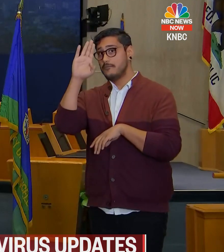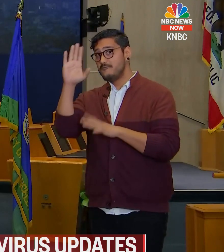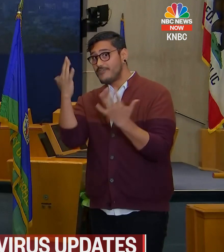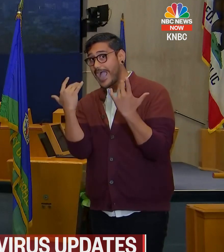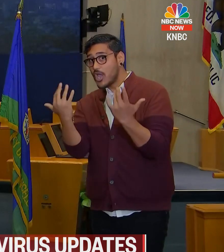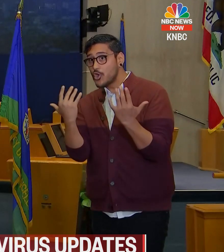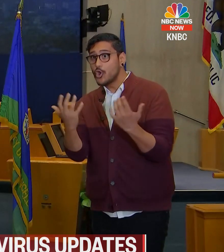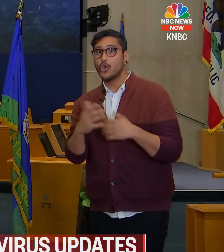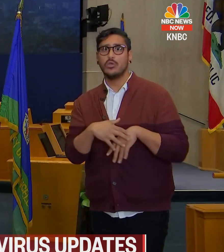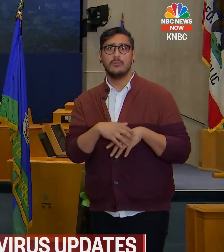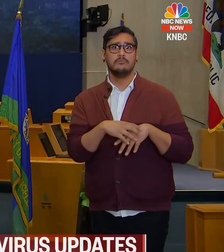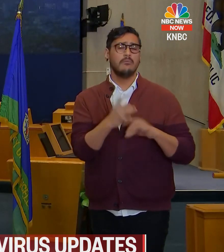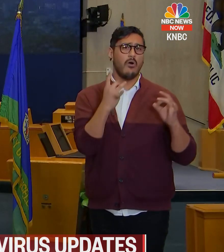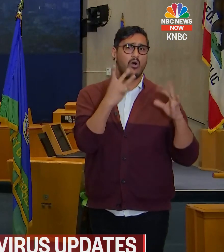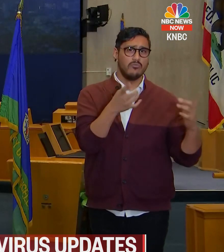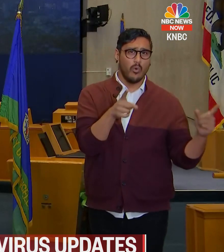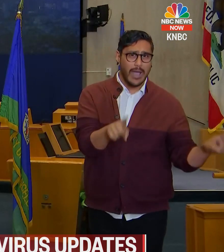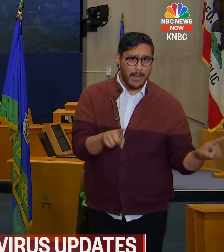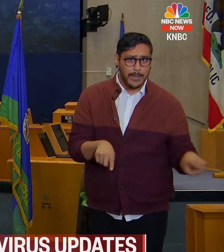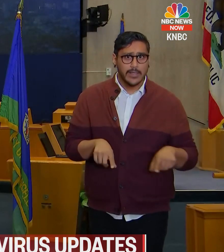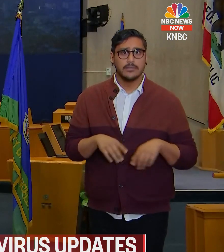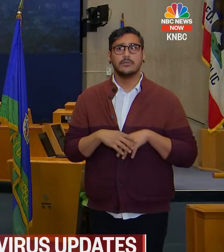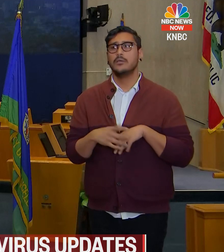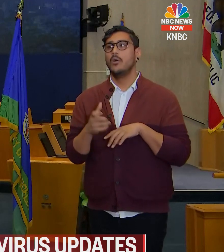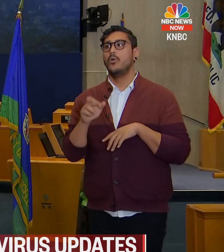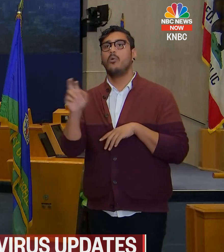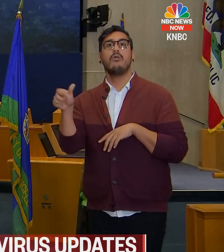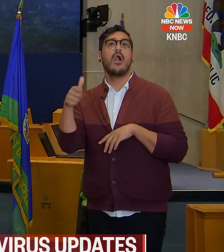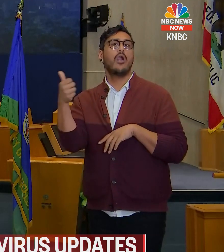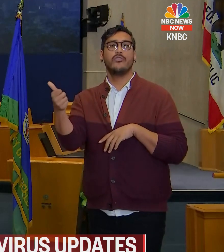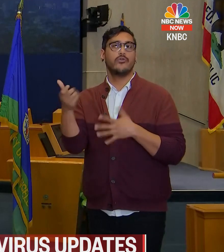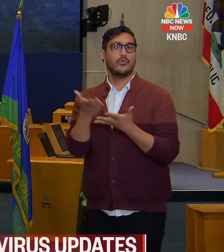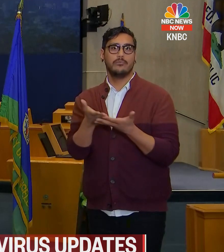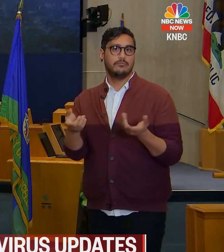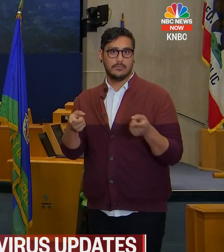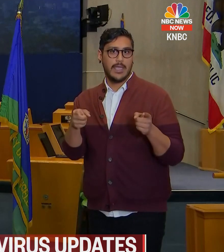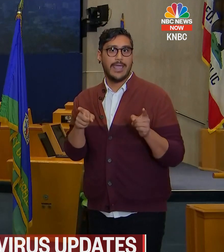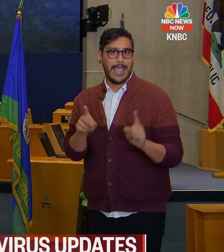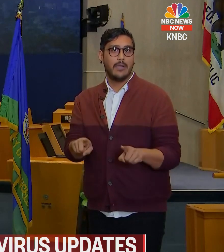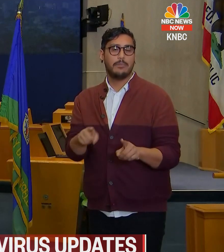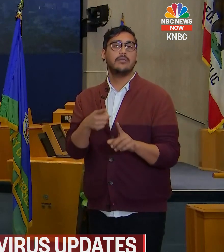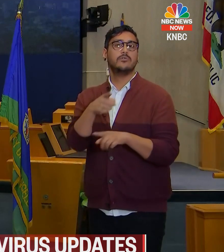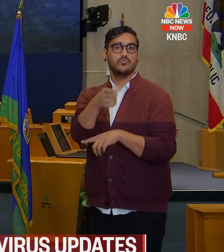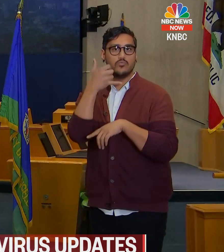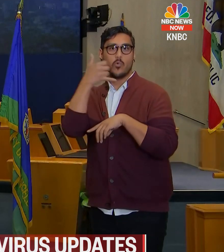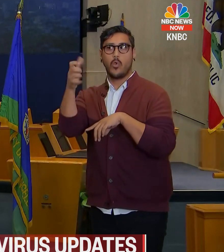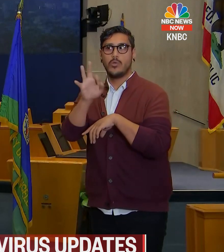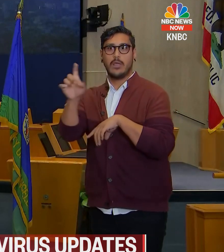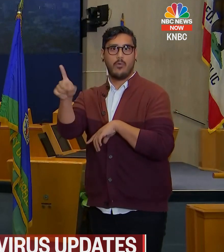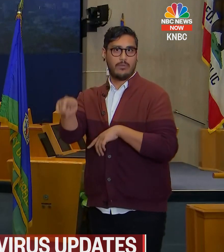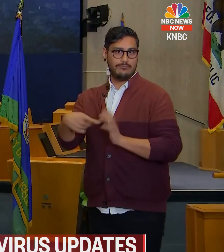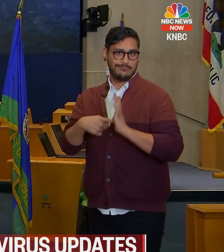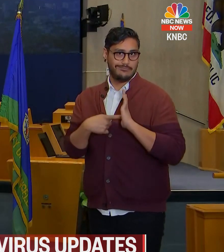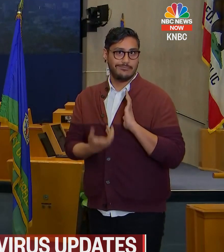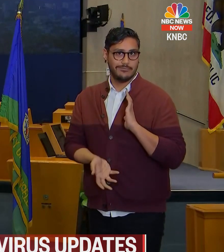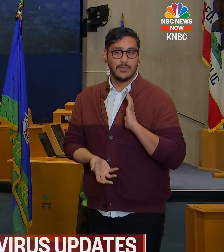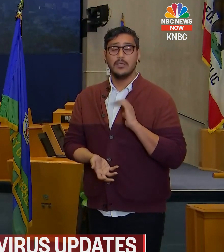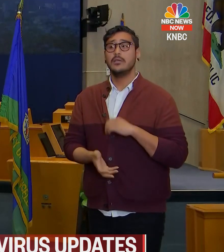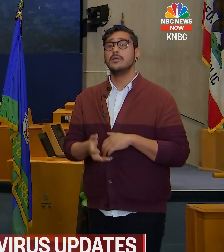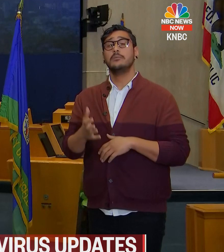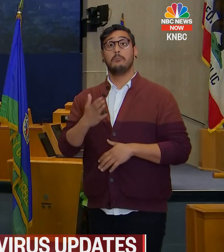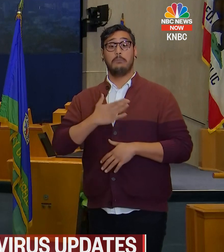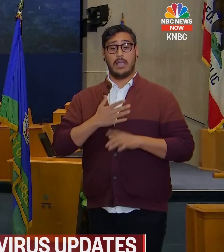hazardous material incidents, along with other incidents that are dispatched by 911. I will say that in